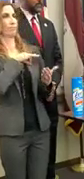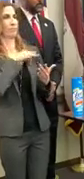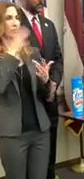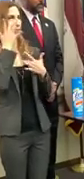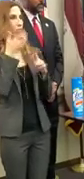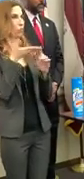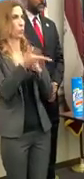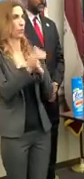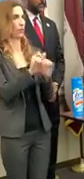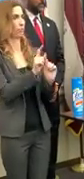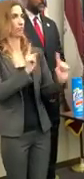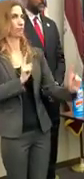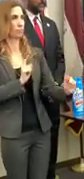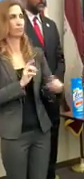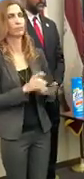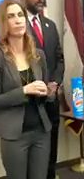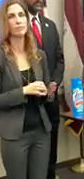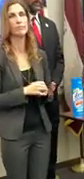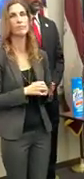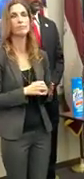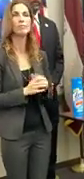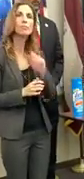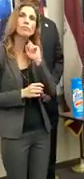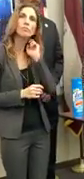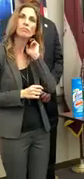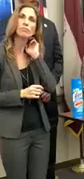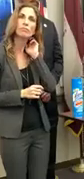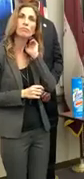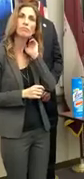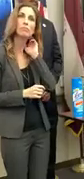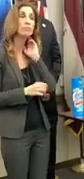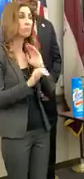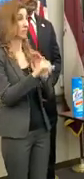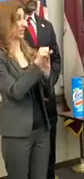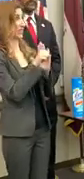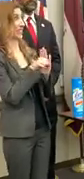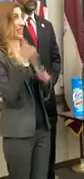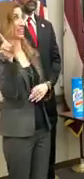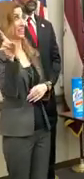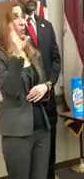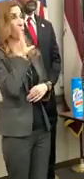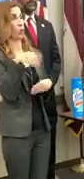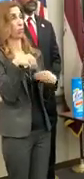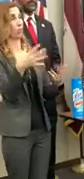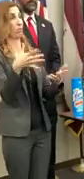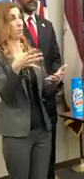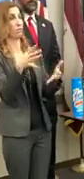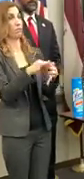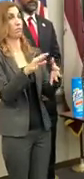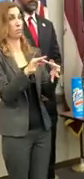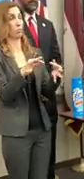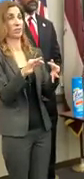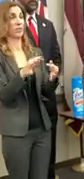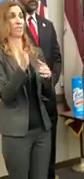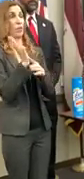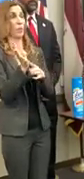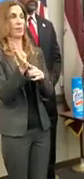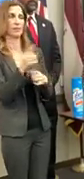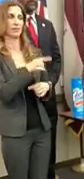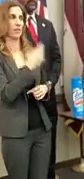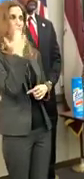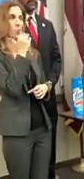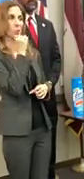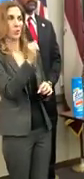contract the disease. So the state's going to give a briefing in about 4 minutes. And I know that we won't get you again until this